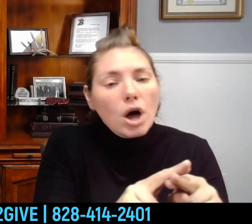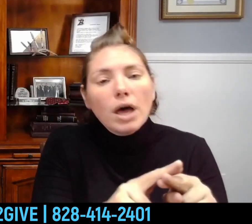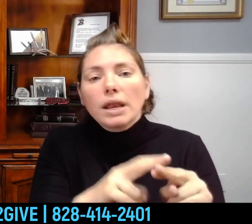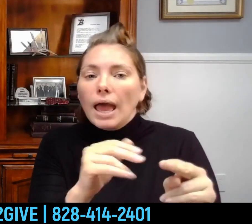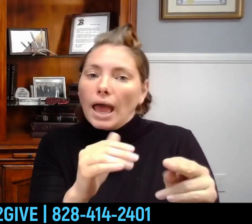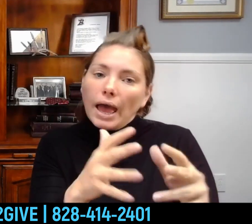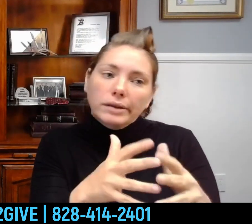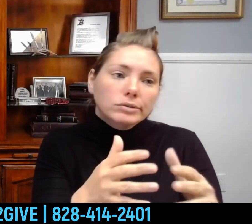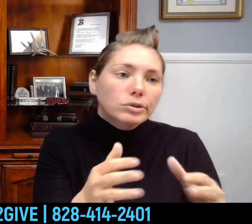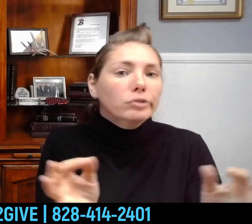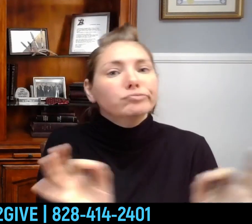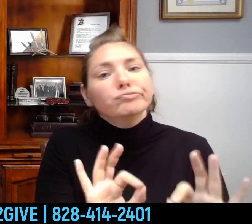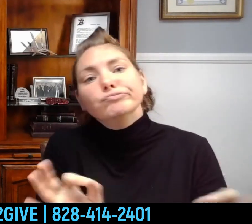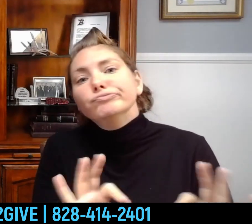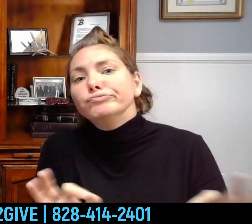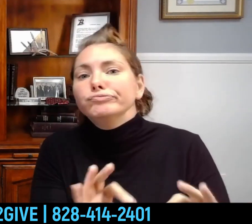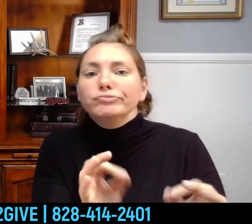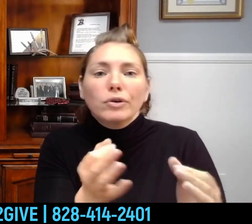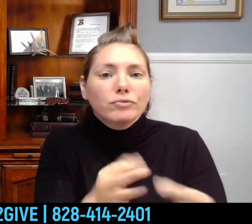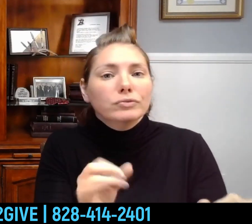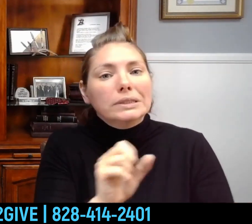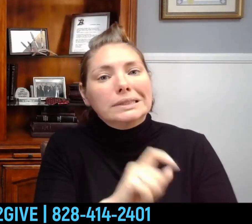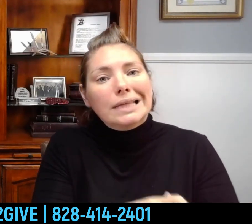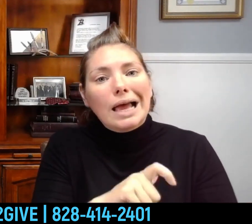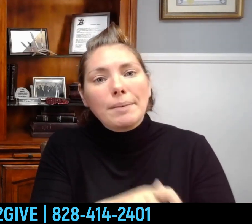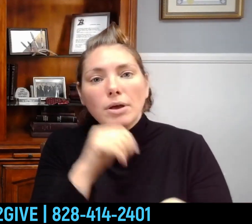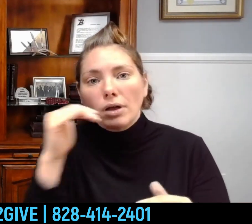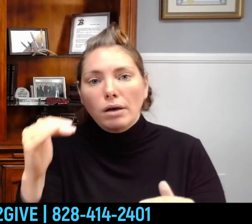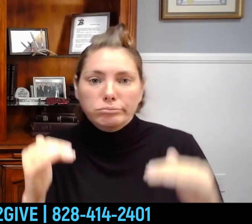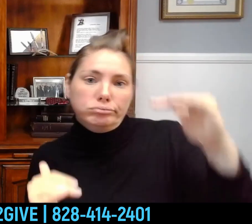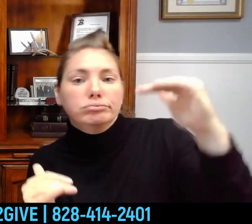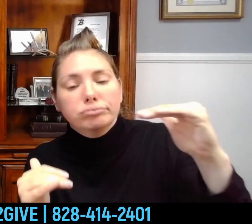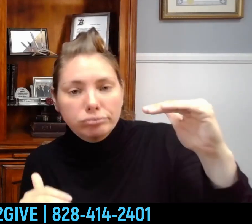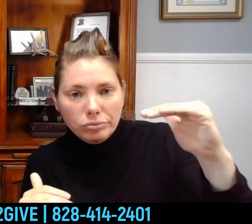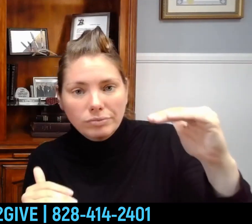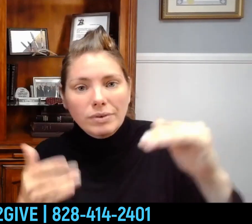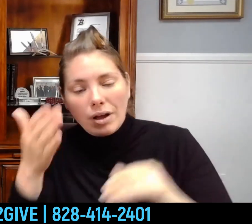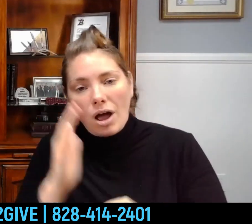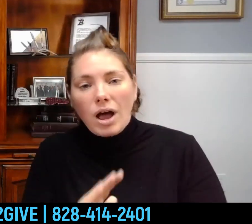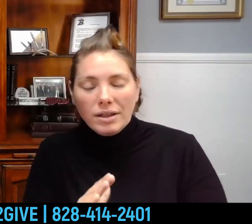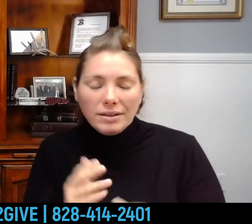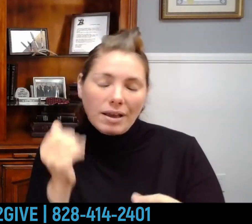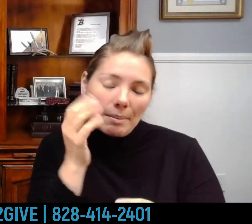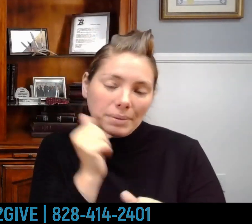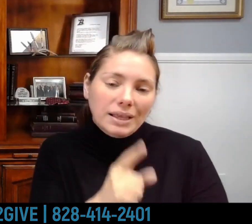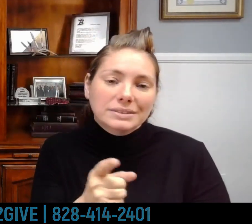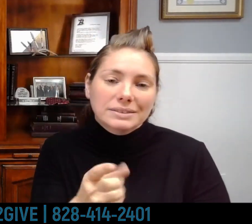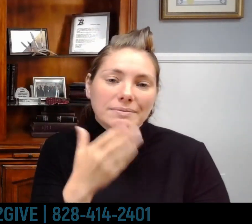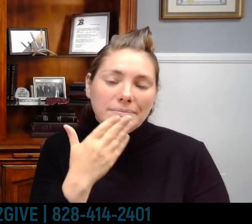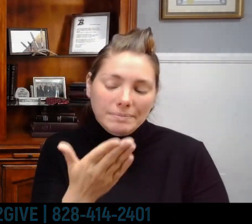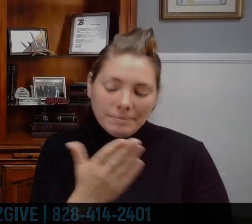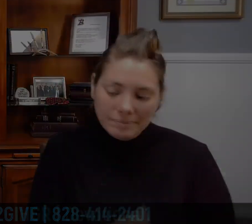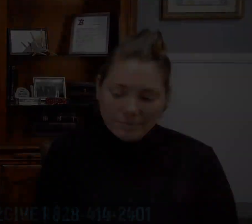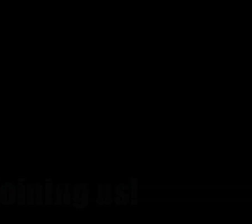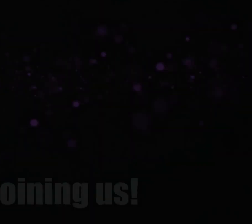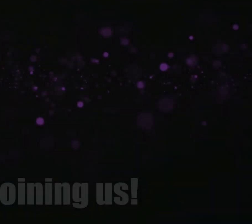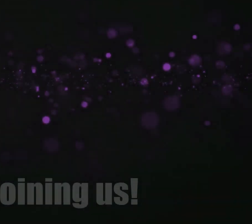leisure time doesn't outweigh God. I hope you have a good night, and God bless. In Jesus' name.